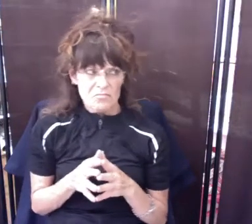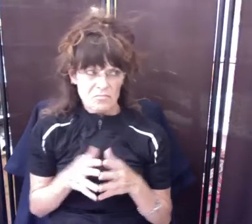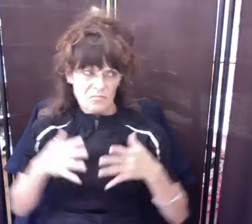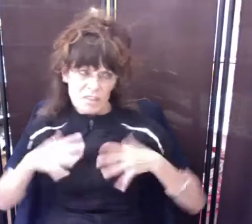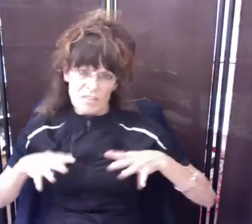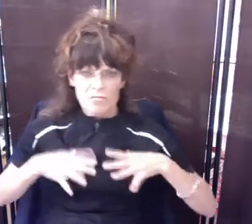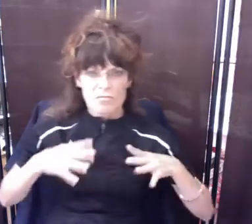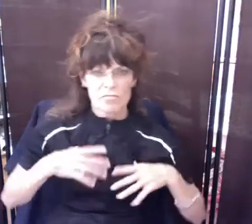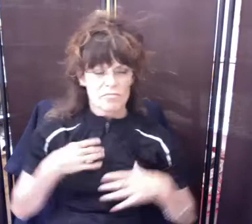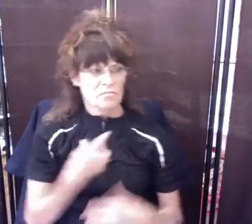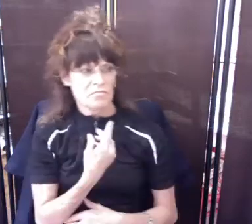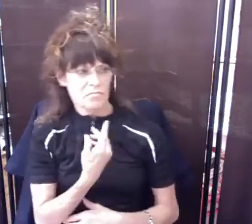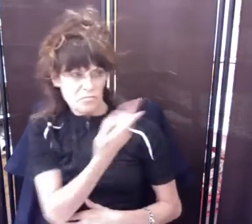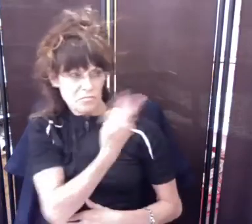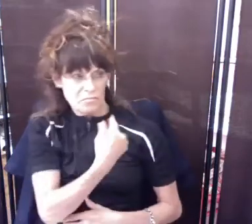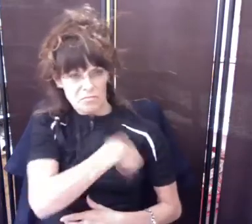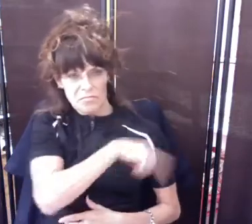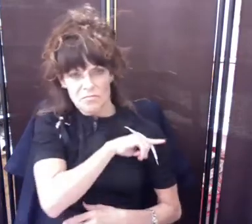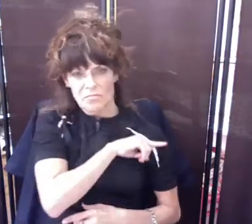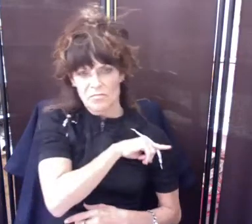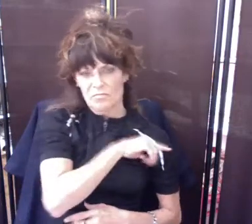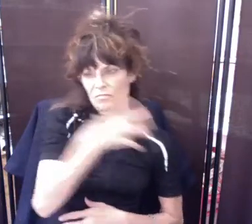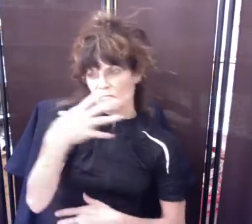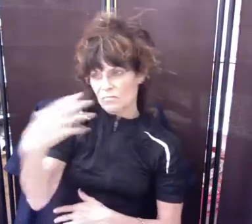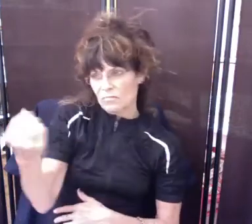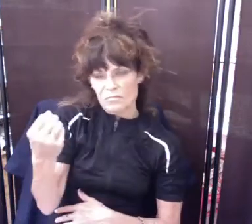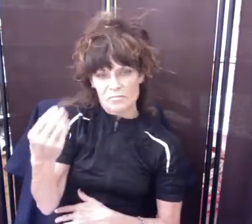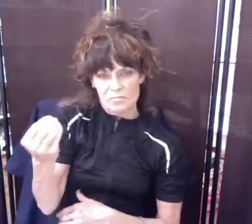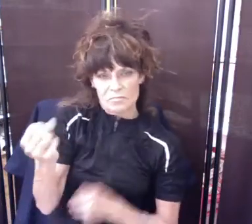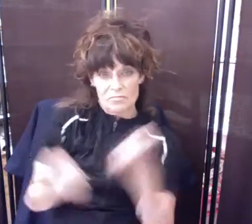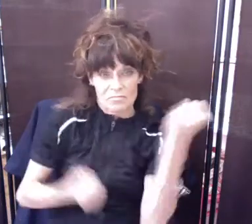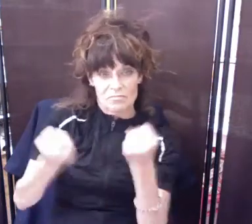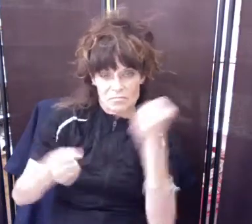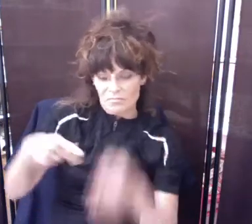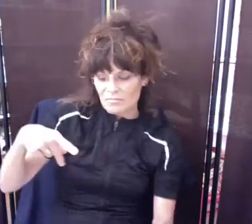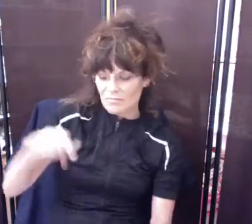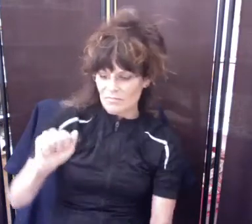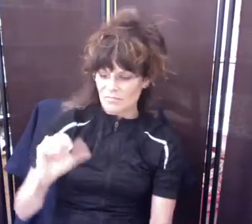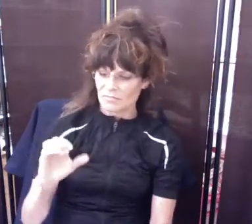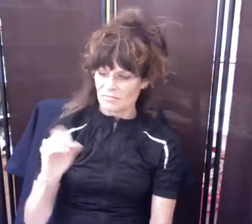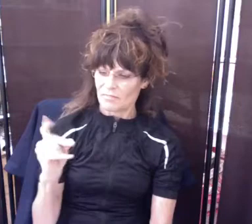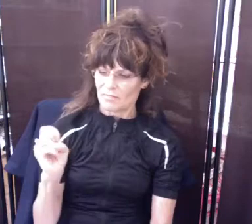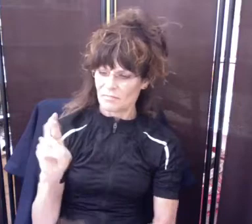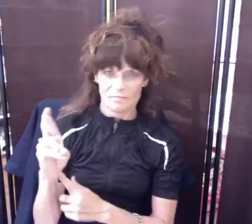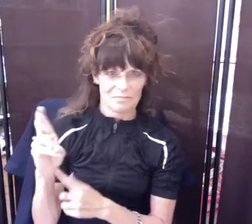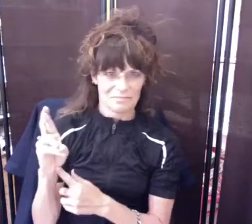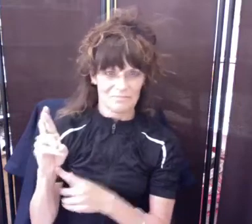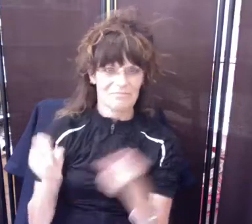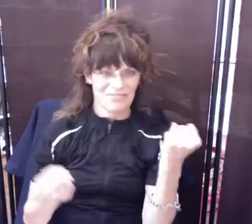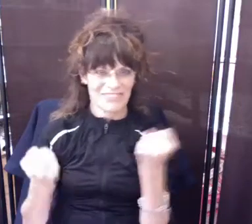car. And this is how long ago this was. It was a Packard Clipper car that I got in, and I get in the car, and